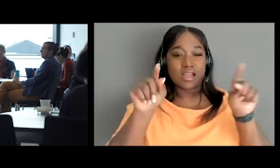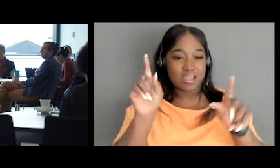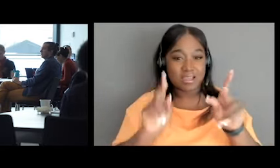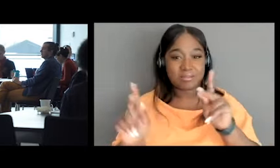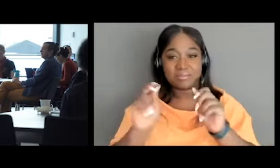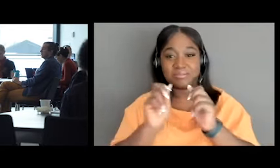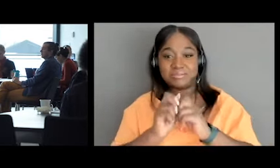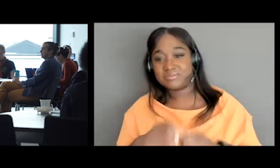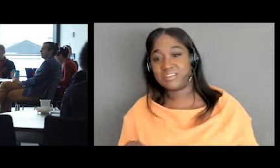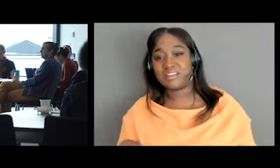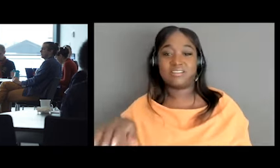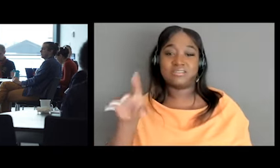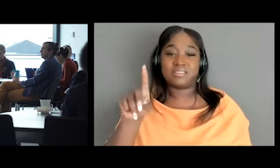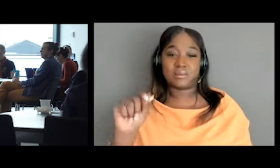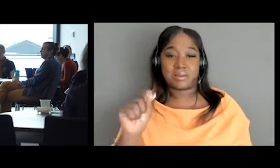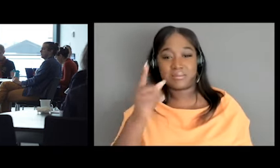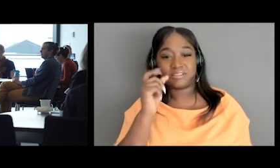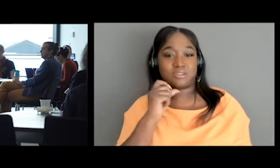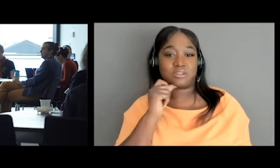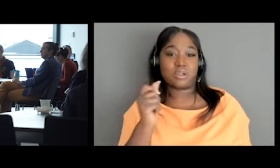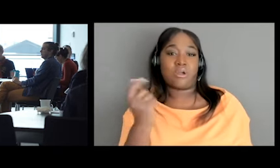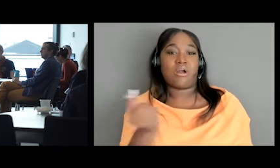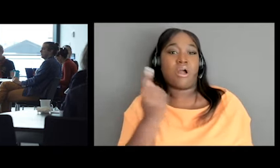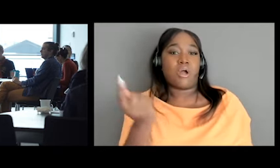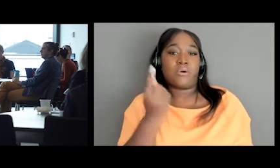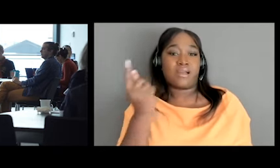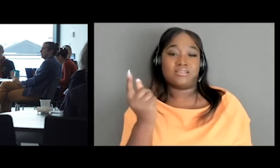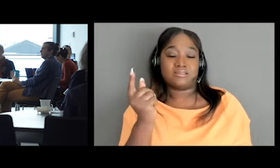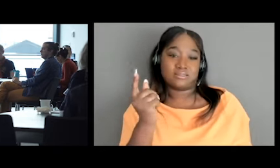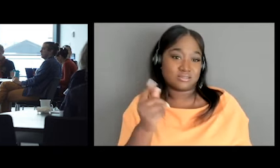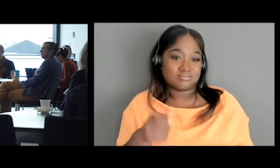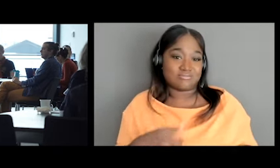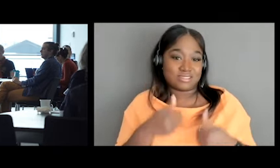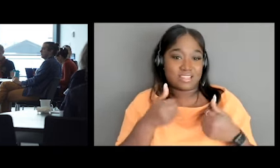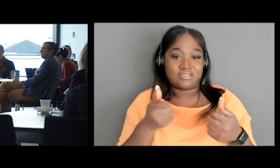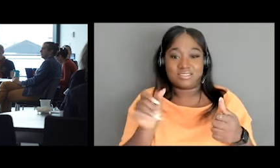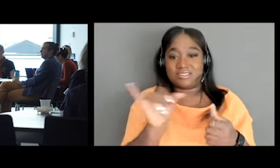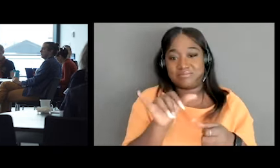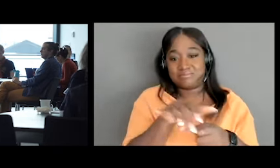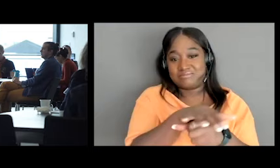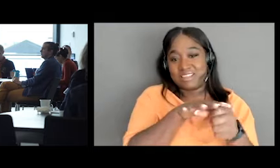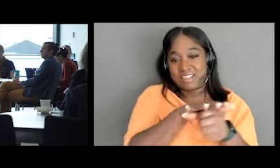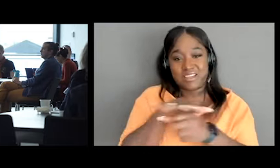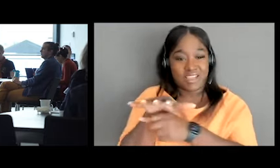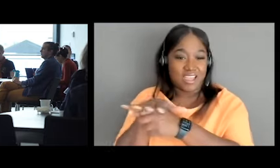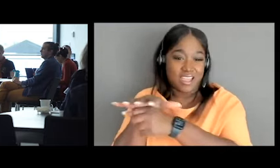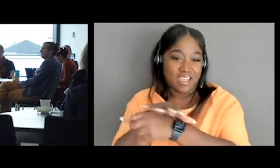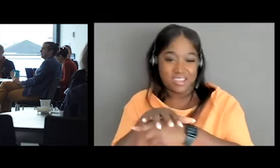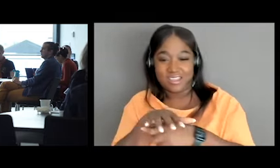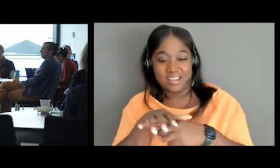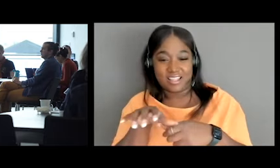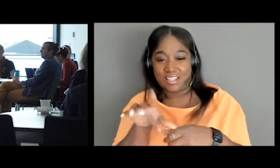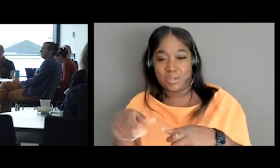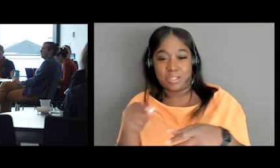co-located in the same way. But you can also look at the types of housing that are in different areas.